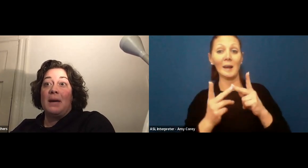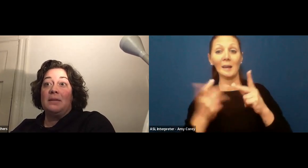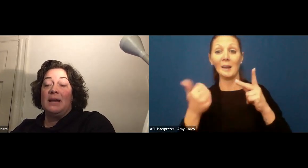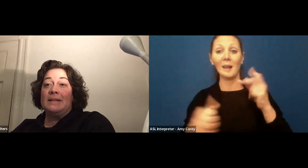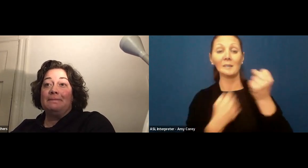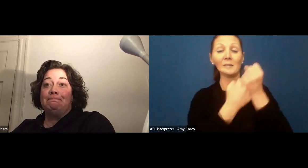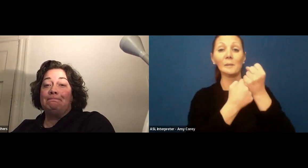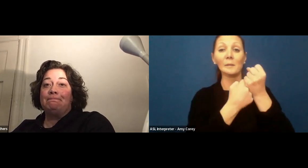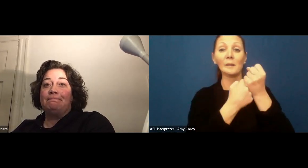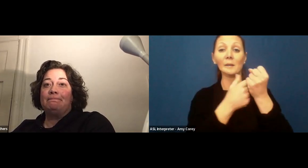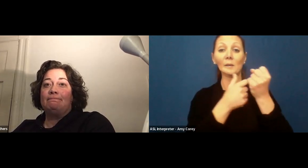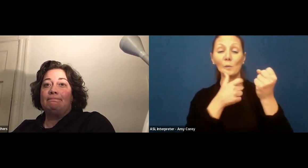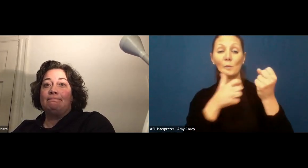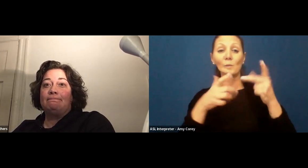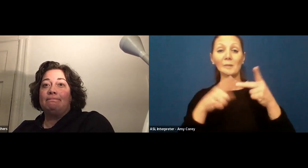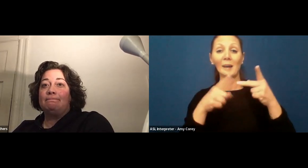with the amendment,